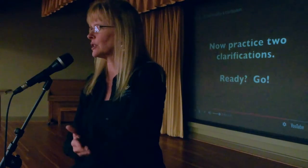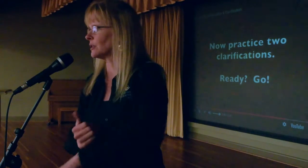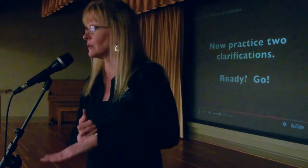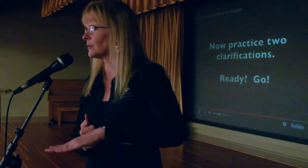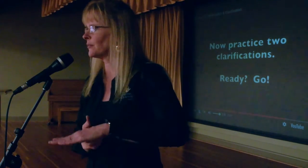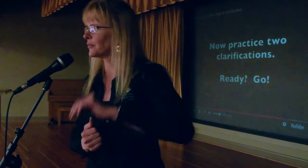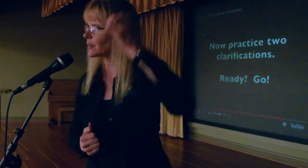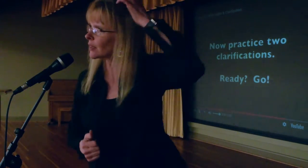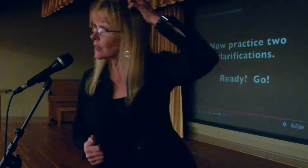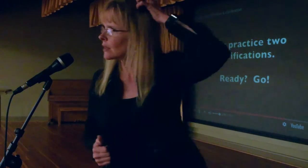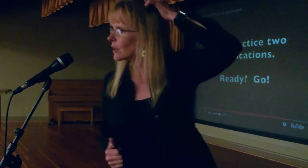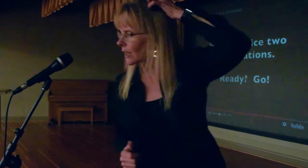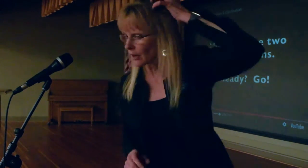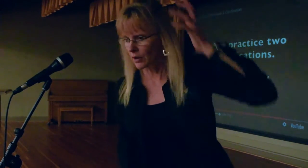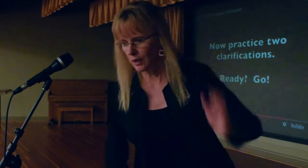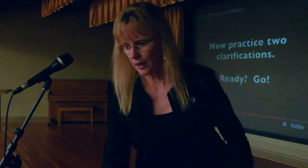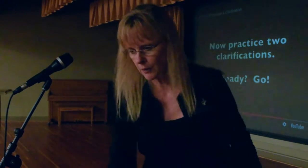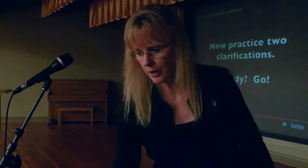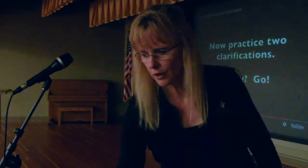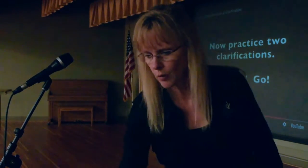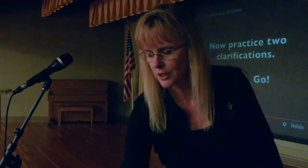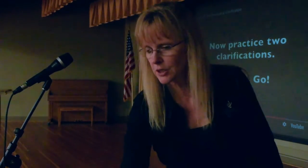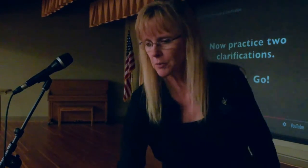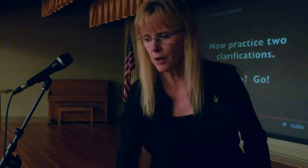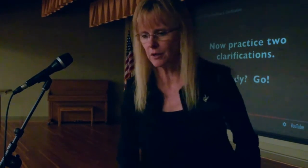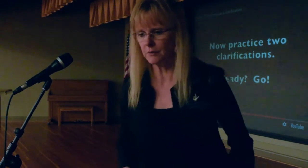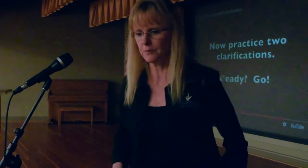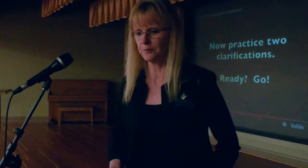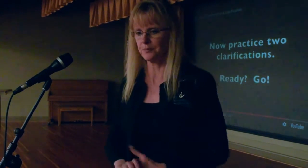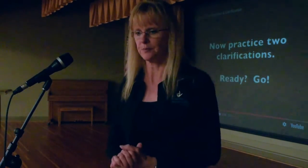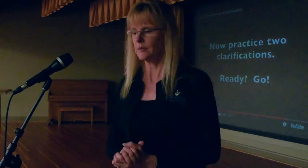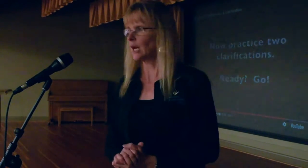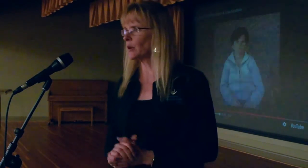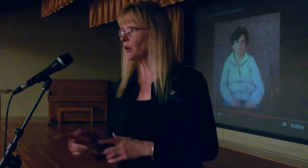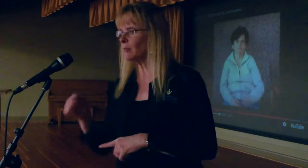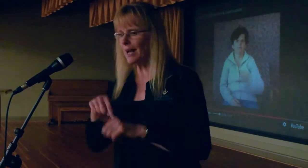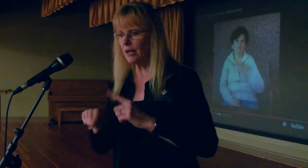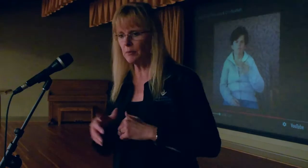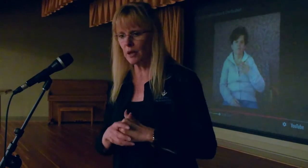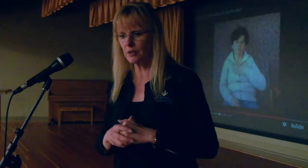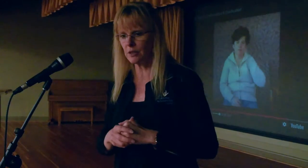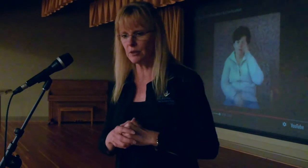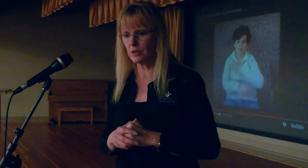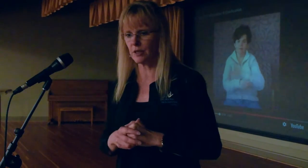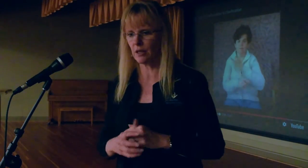question. Okay, now here we go. Watch this part. And then we're going to back up and I'll see what you said.